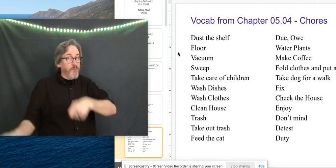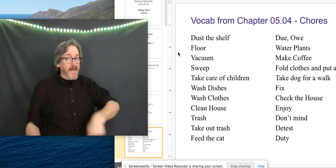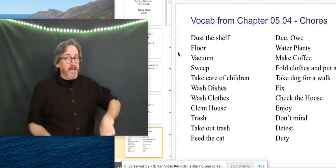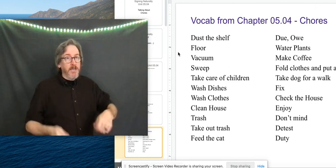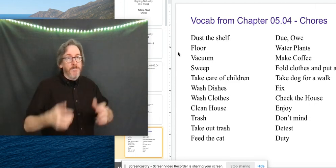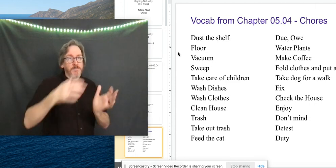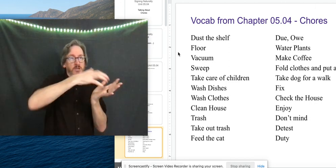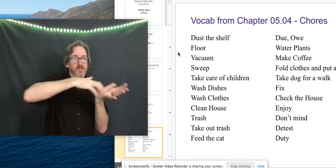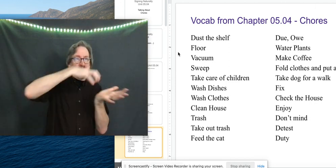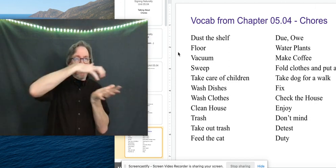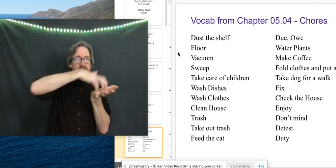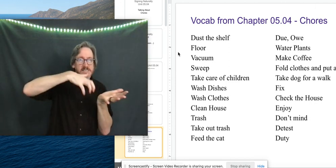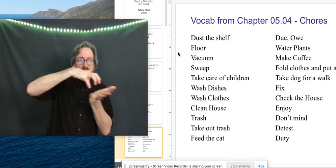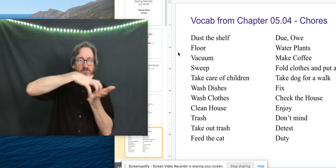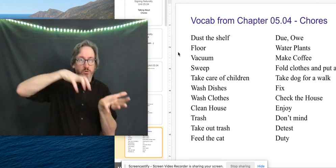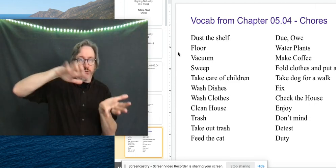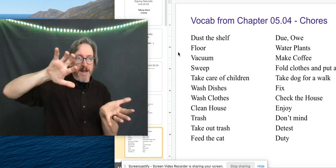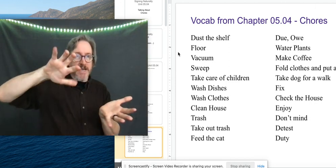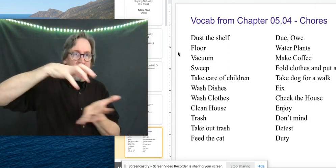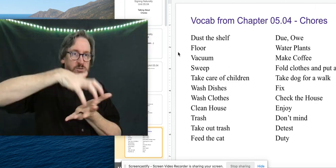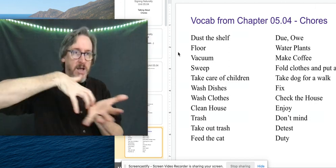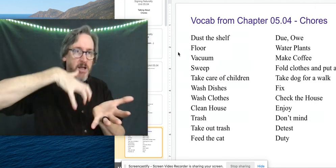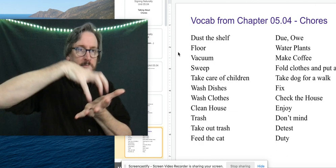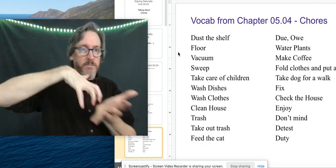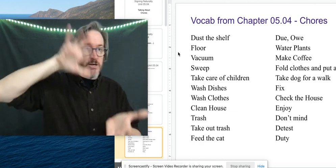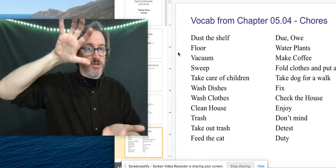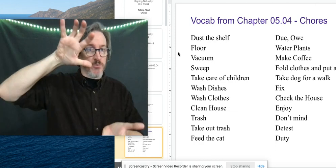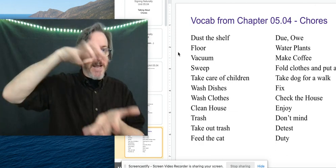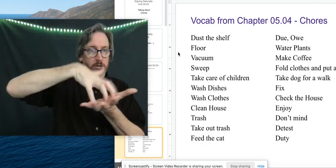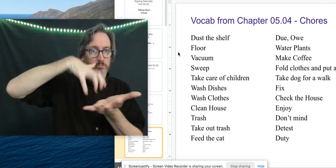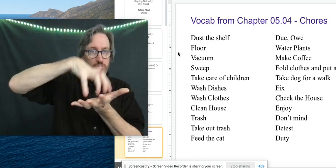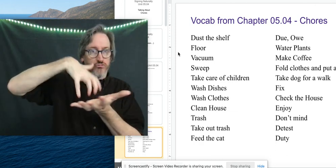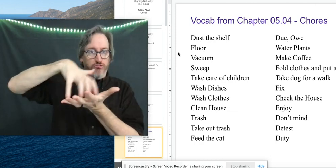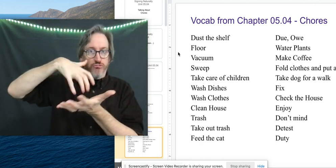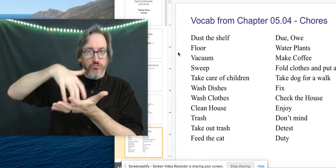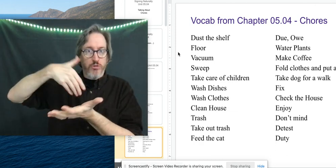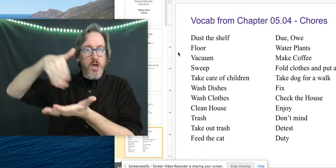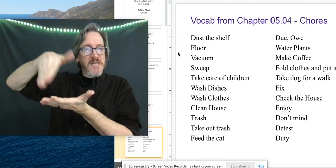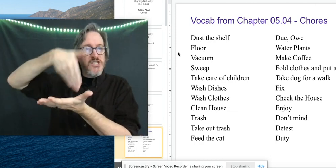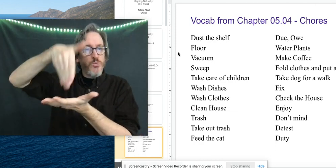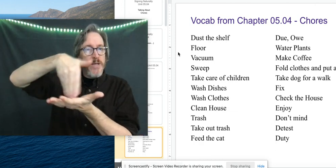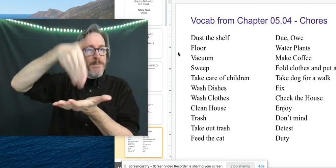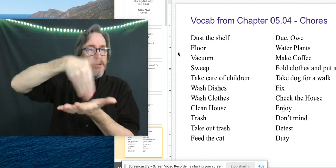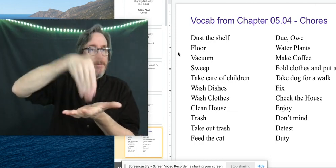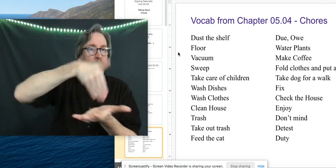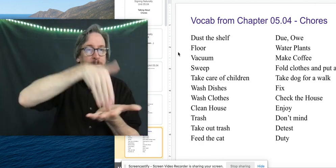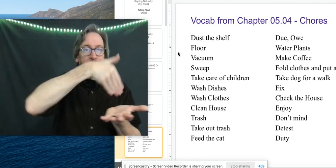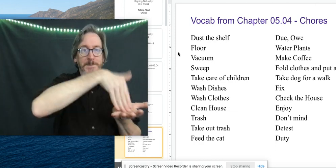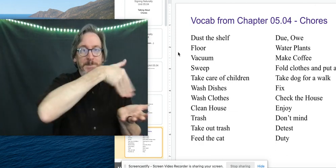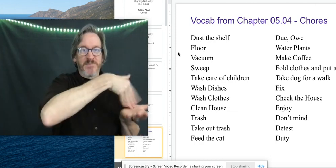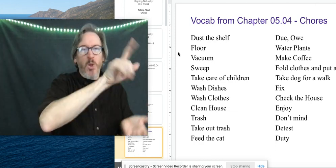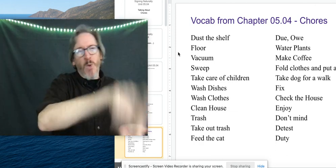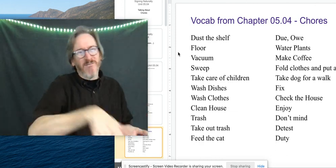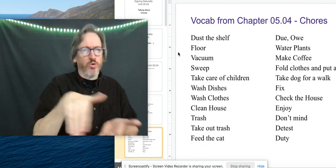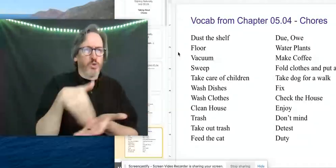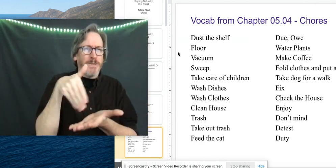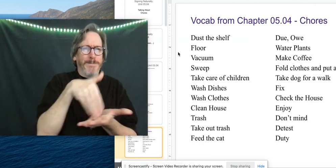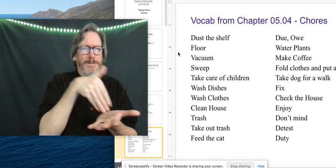or rake. You'll see this for rake as well. Here's your rake. Sweep.